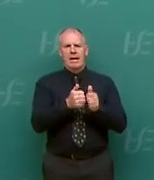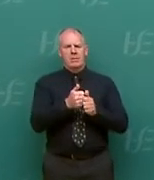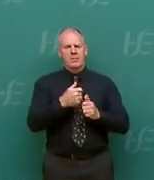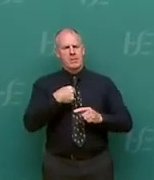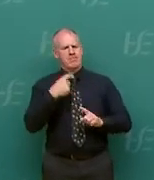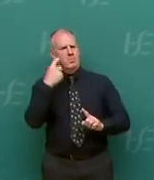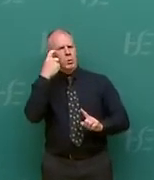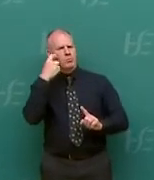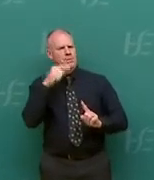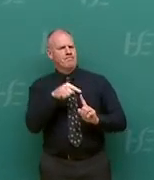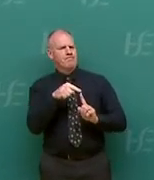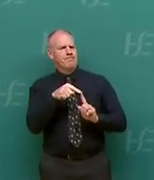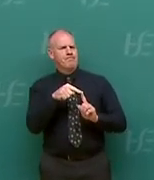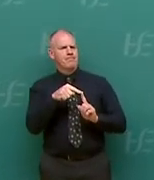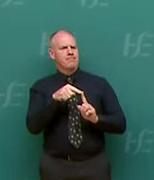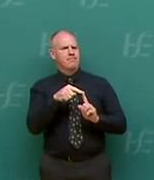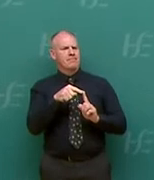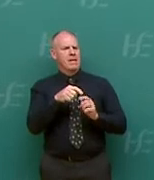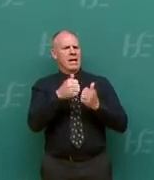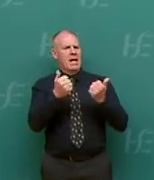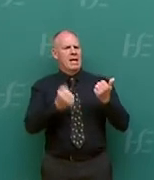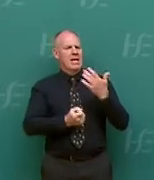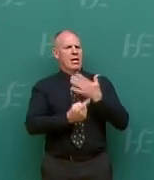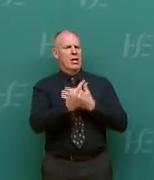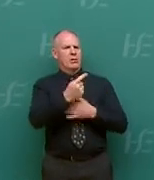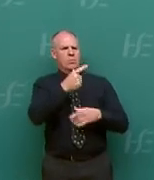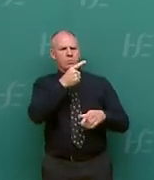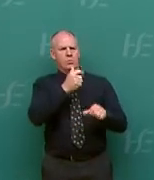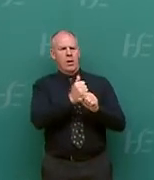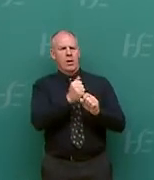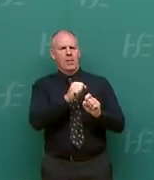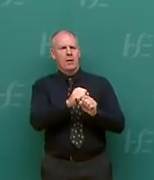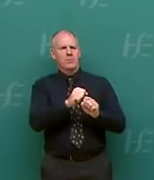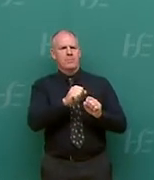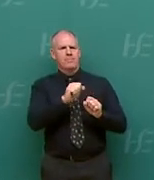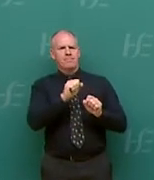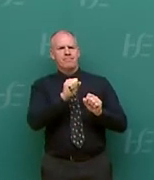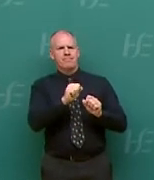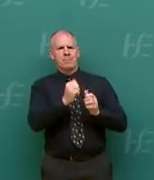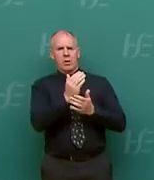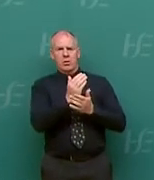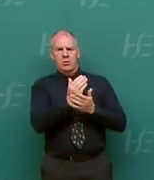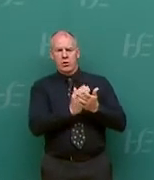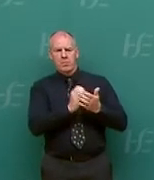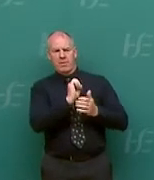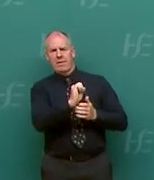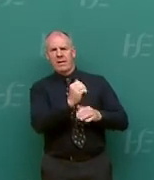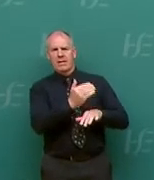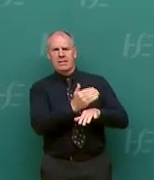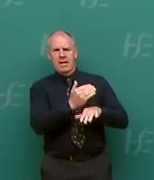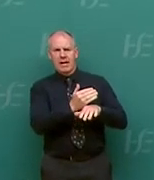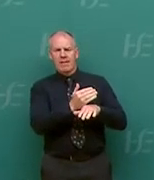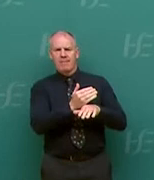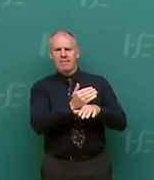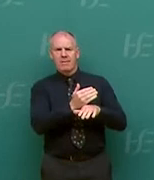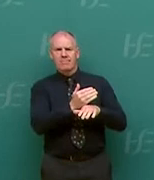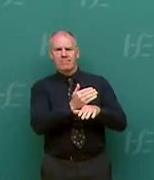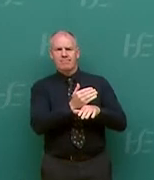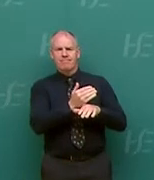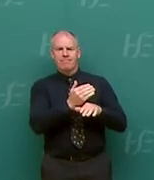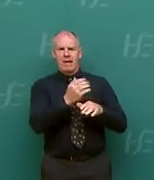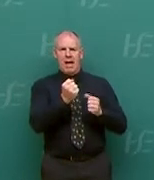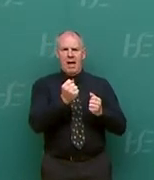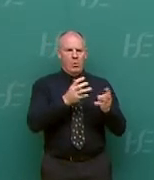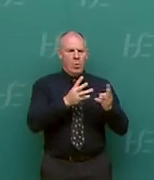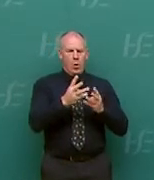if any issues relating to the status of some of the workers in Ireland vis-à-vis work